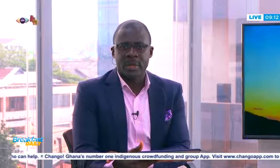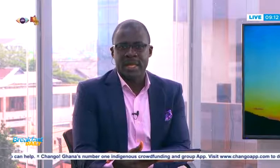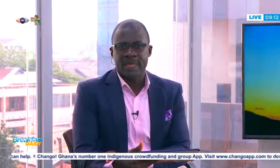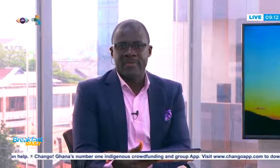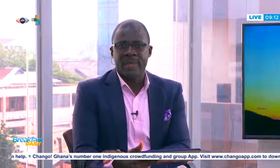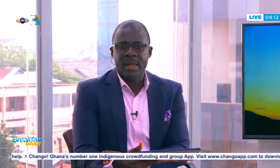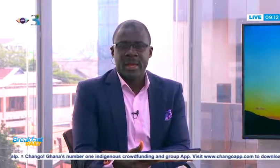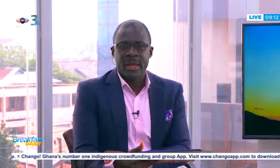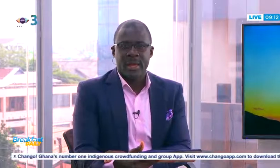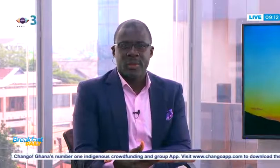that's living with